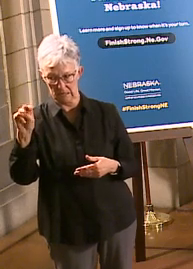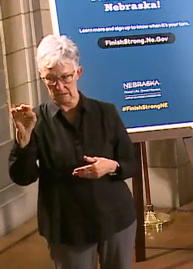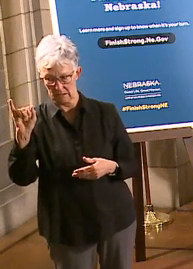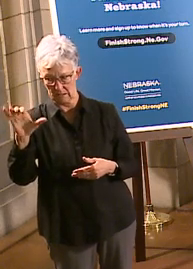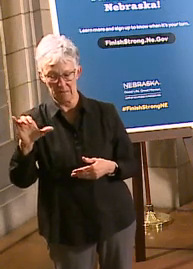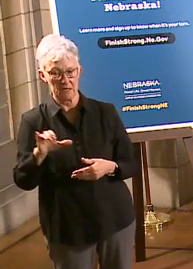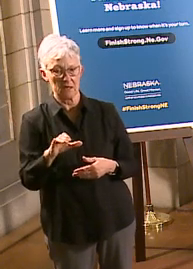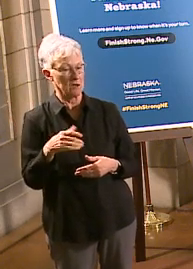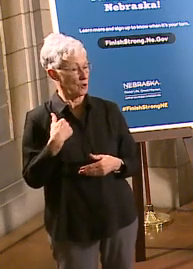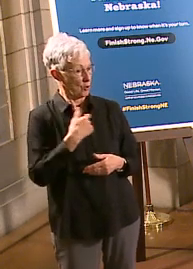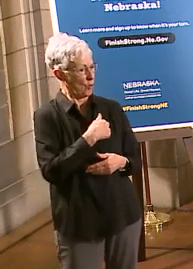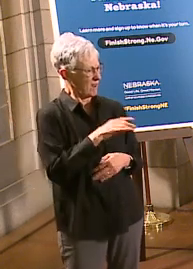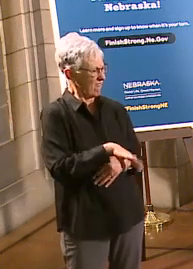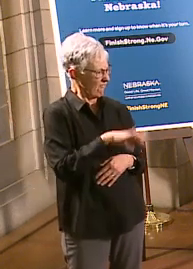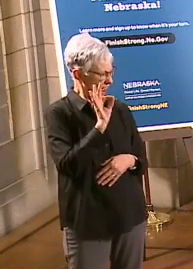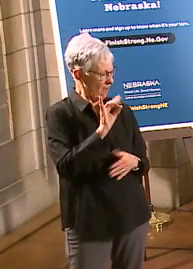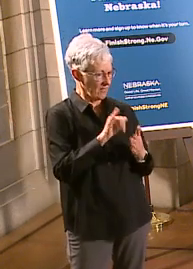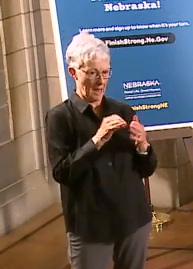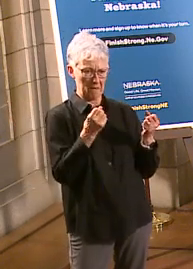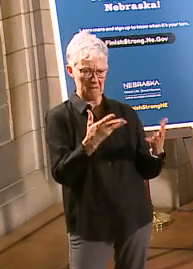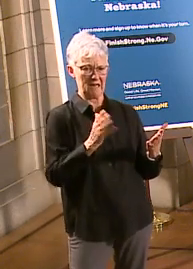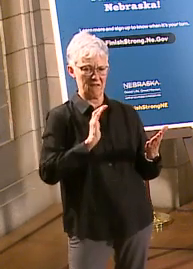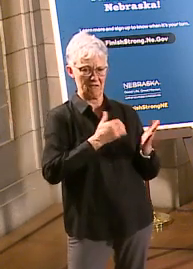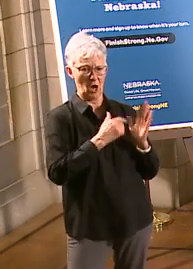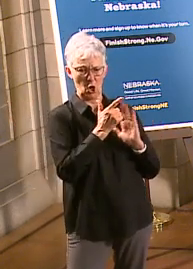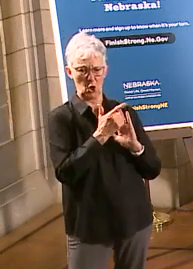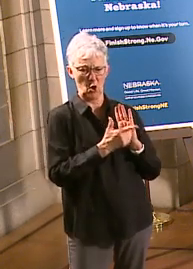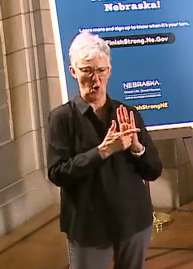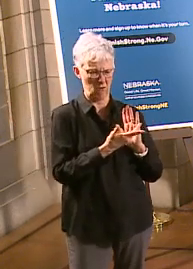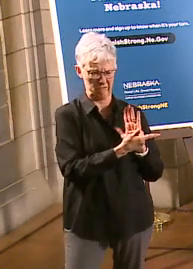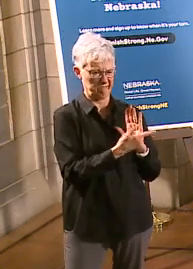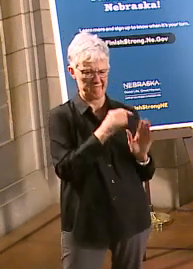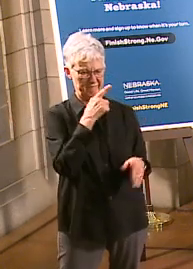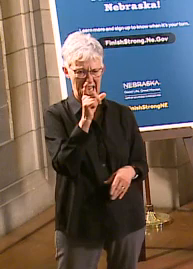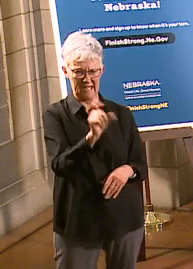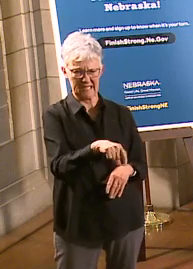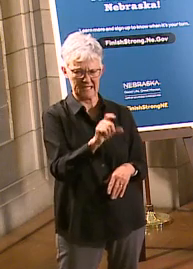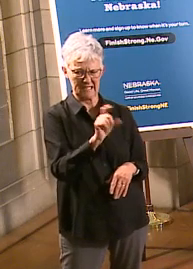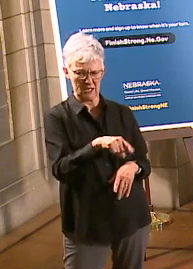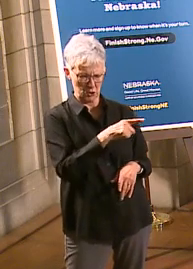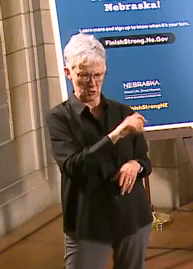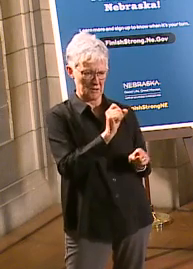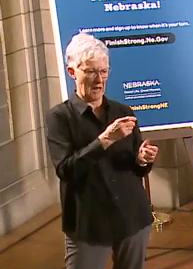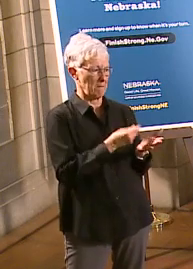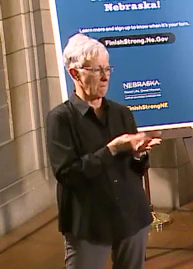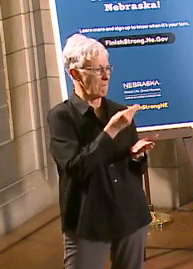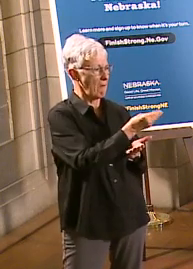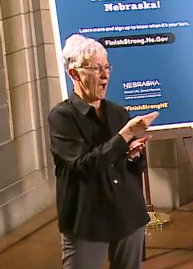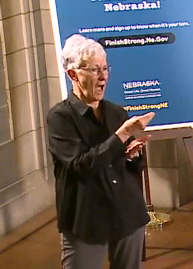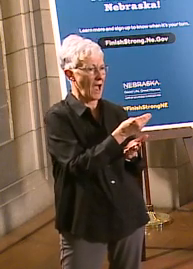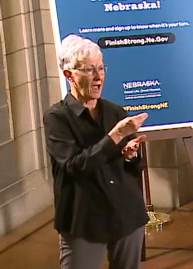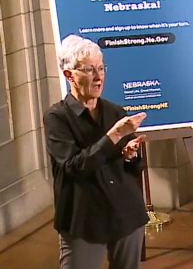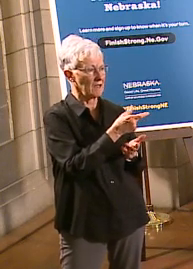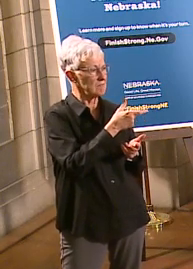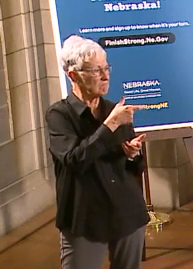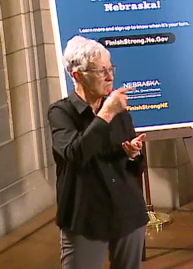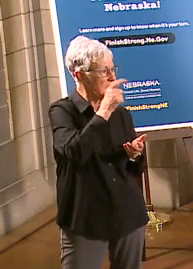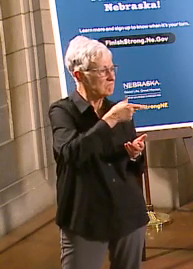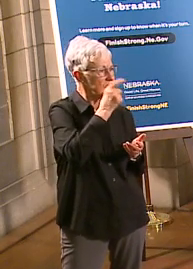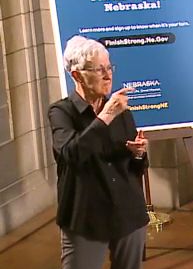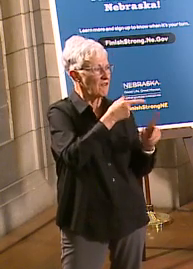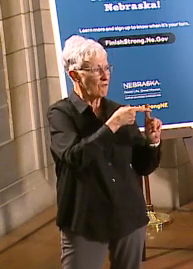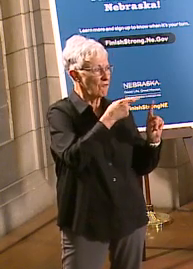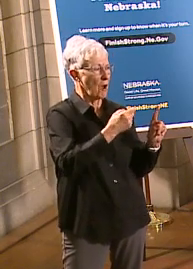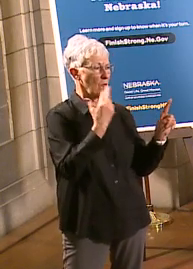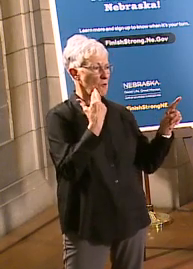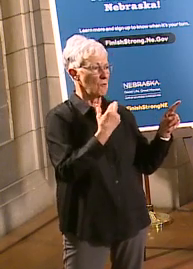and many other cases that a lot of the regulations we had in place were not necessary, that they weren't providing any sort of public benefit, and they were just creating red